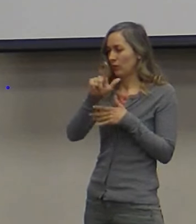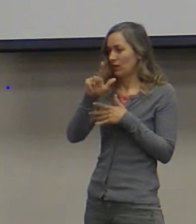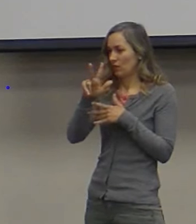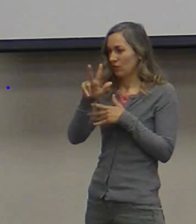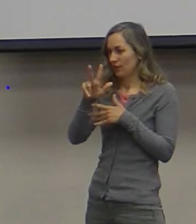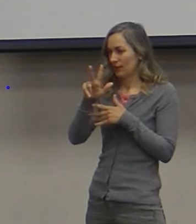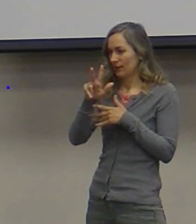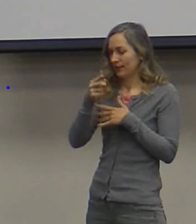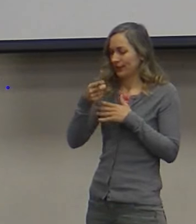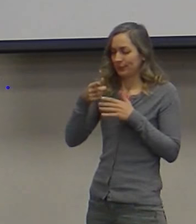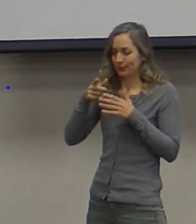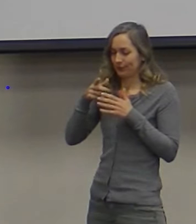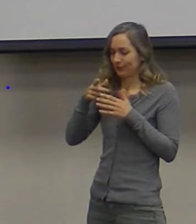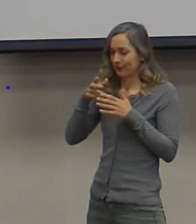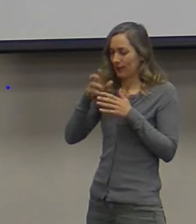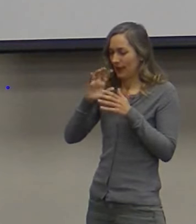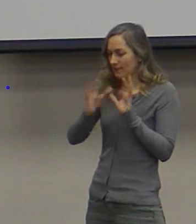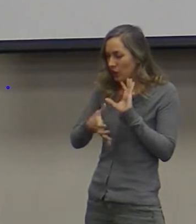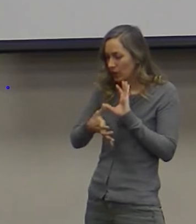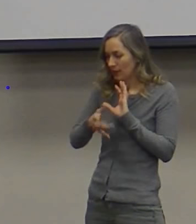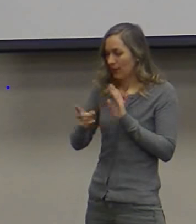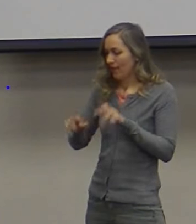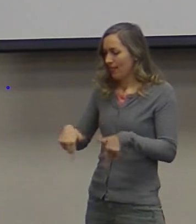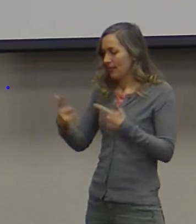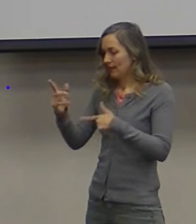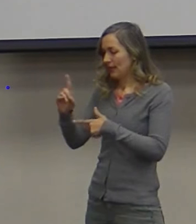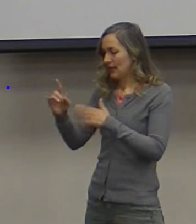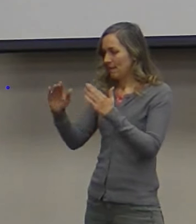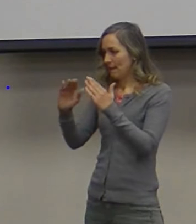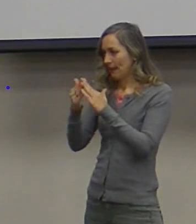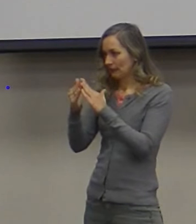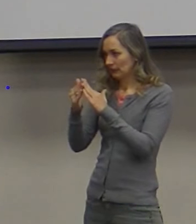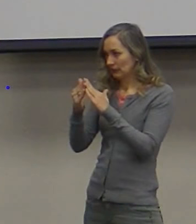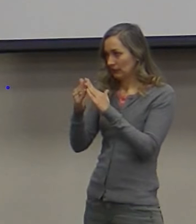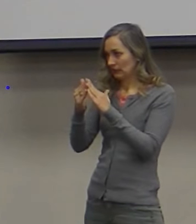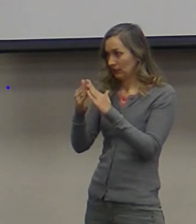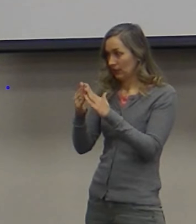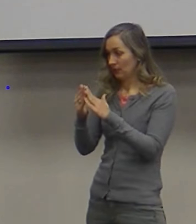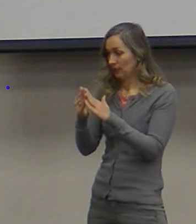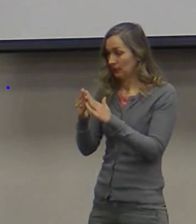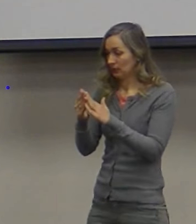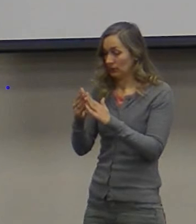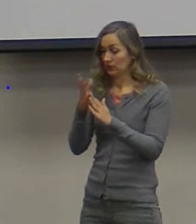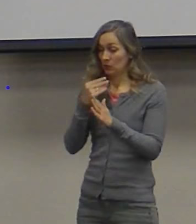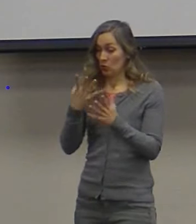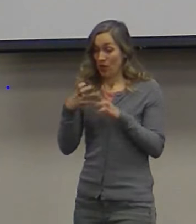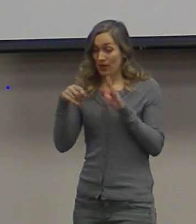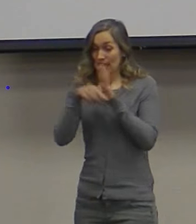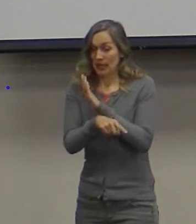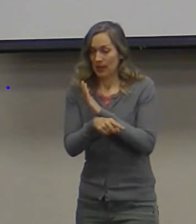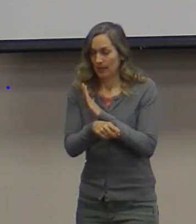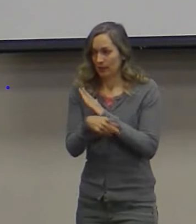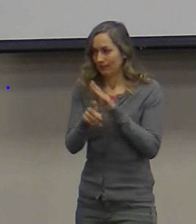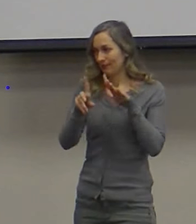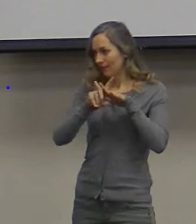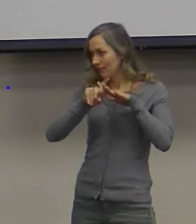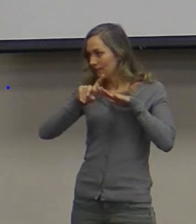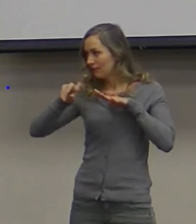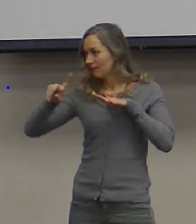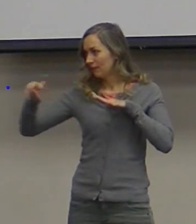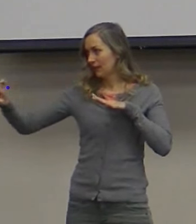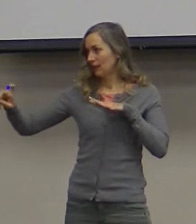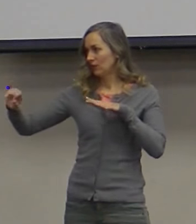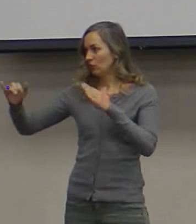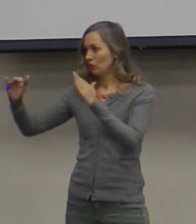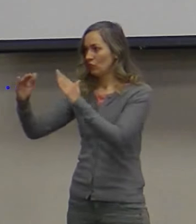he's in Damascus. They wanted to kill him. So he flees from there, he goes to Jerusalem. The church is opposed